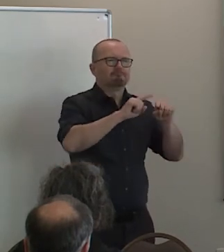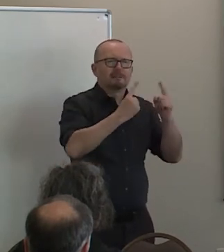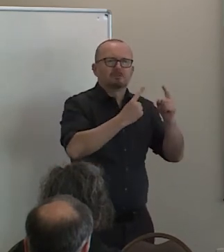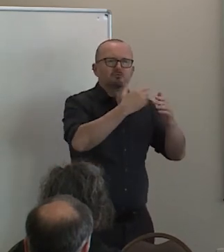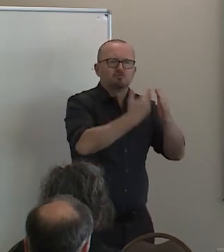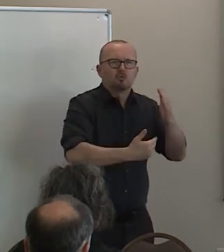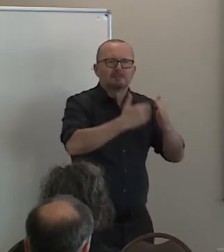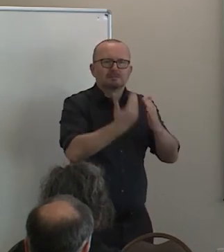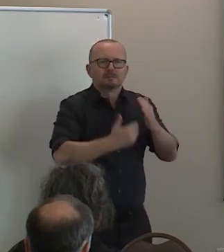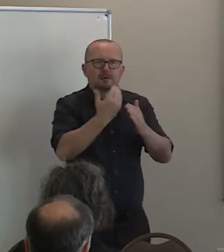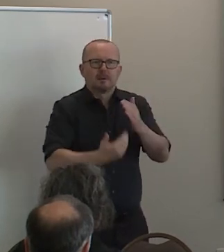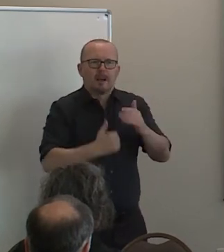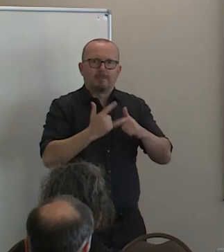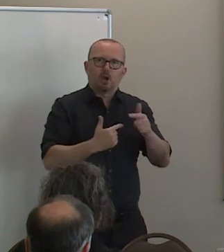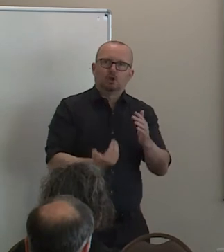by different people?